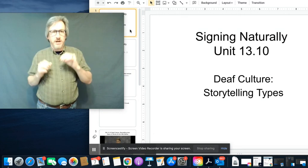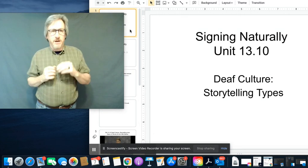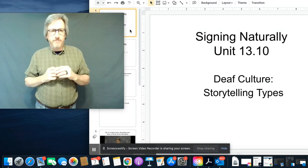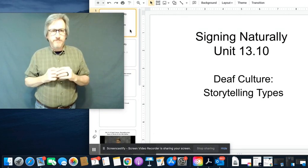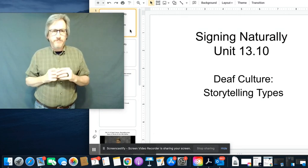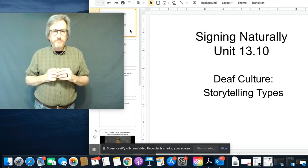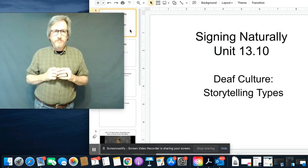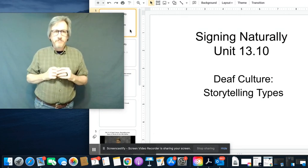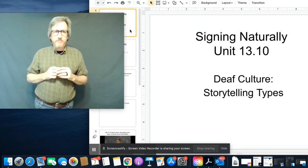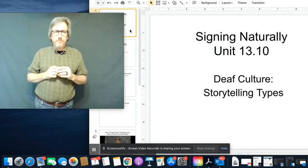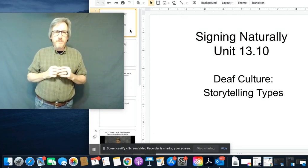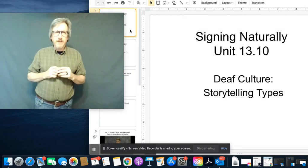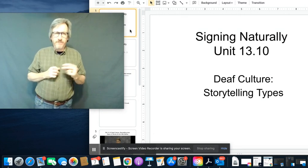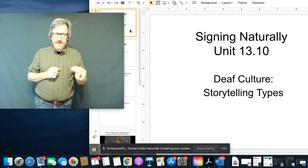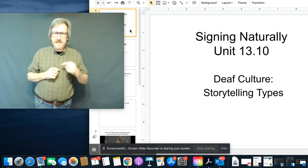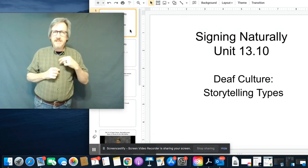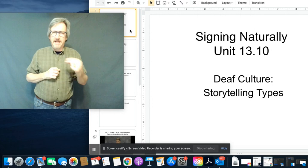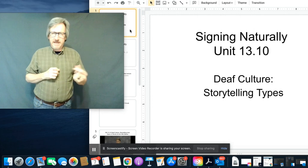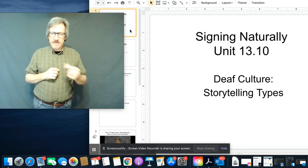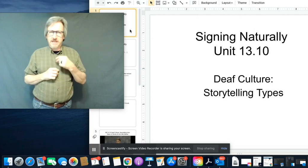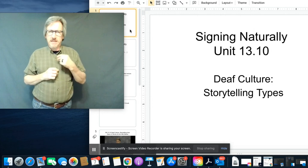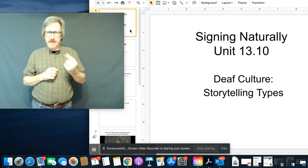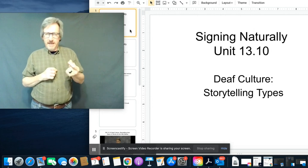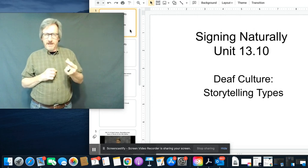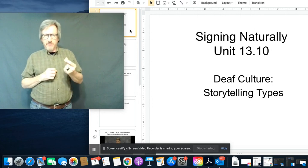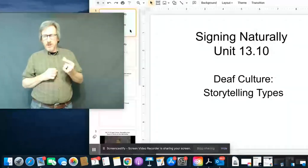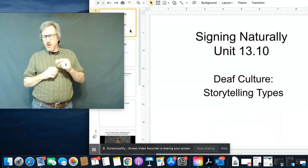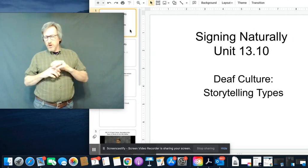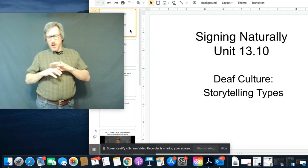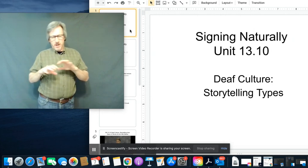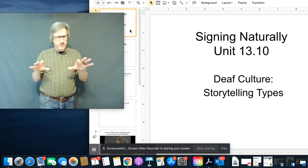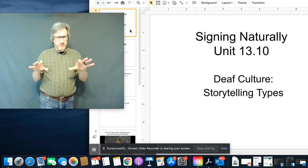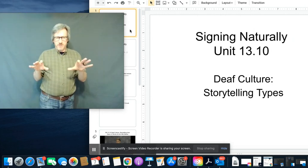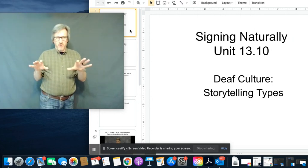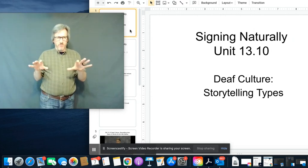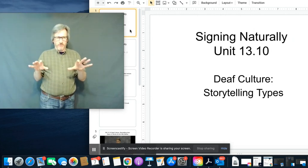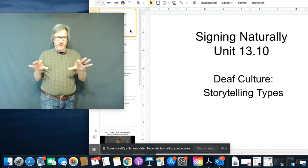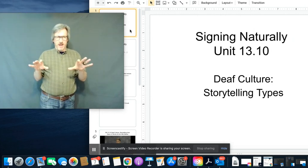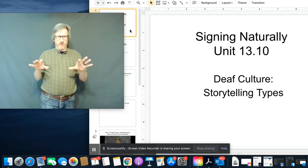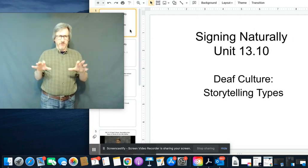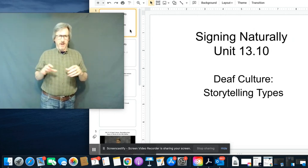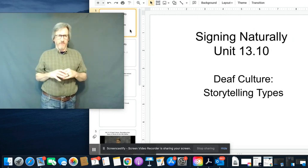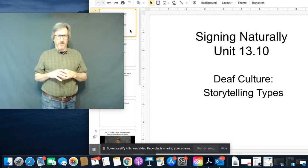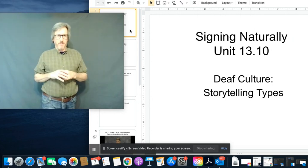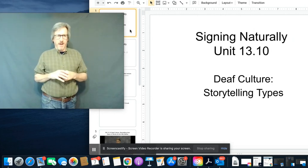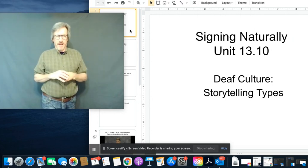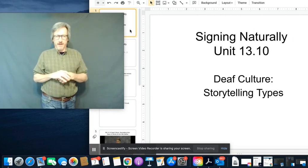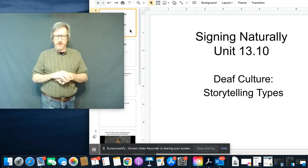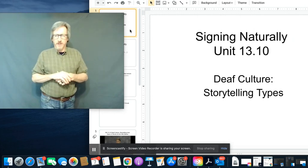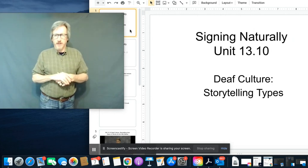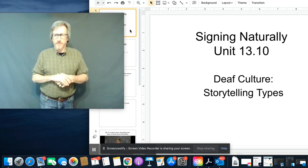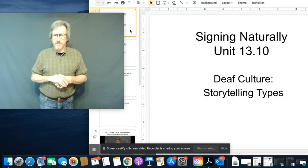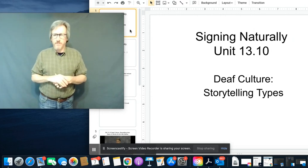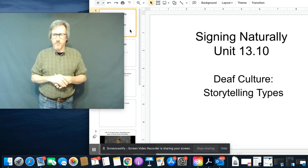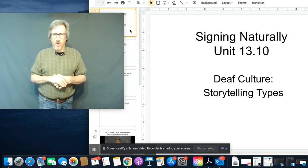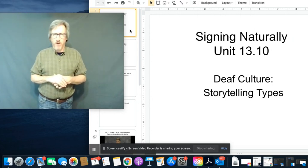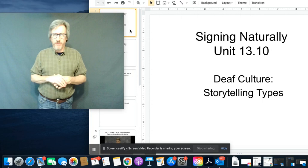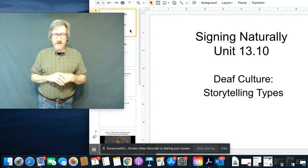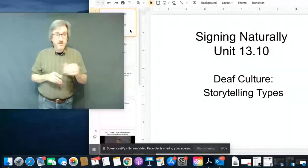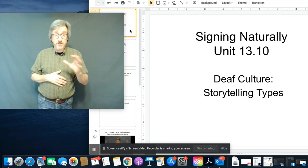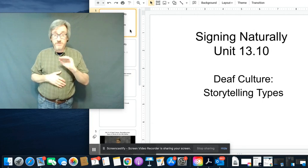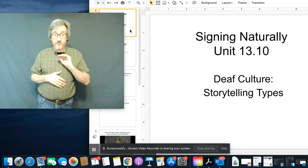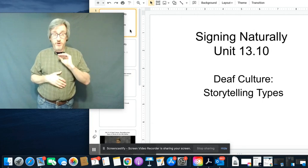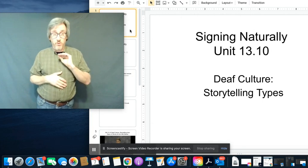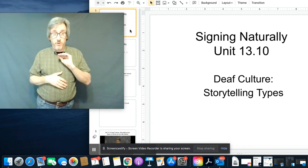Just if it takes a second to click in, don't freak out. You're not falling behind.